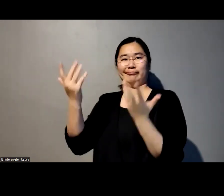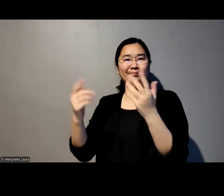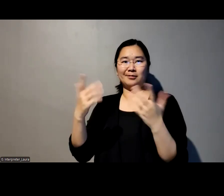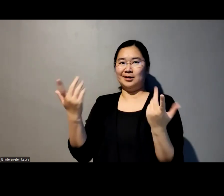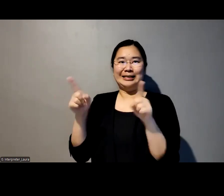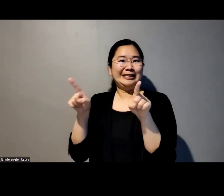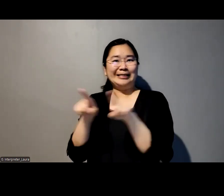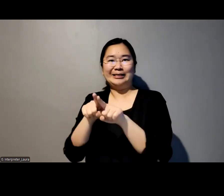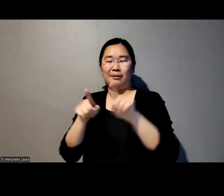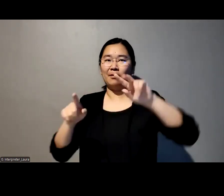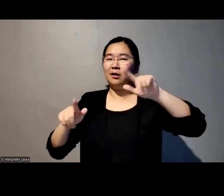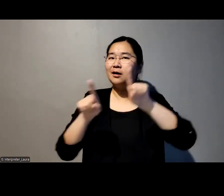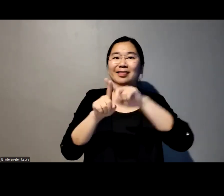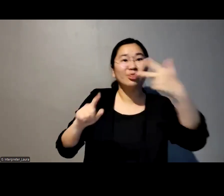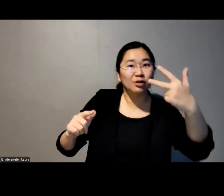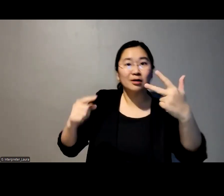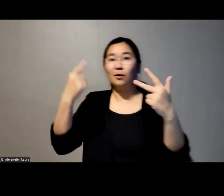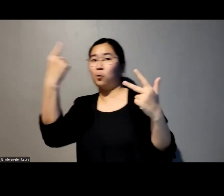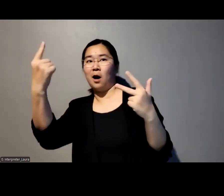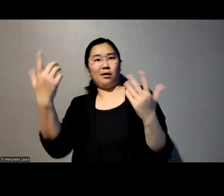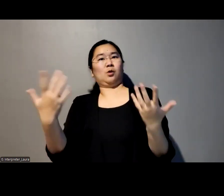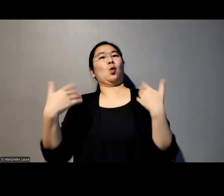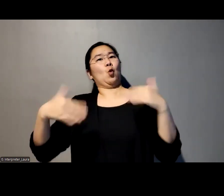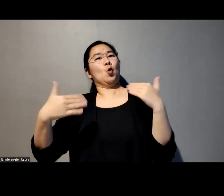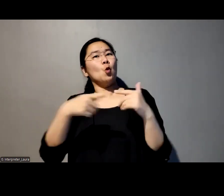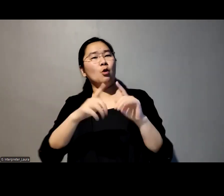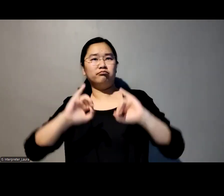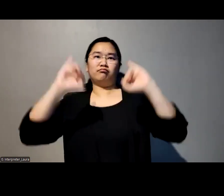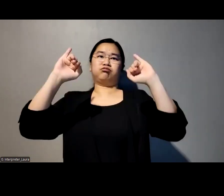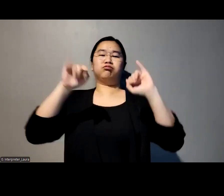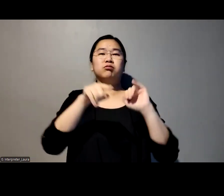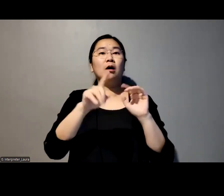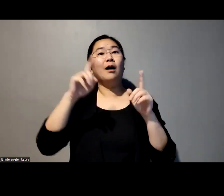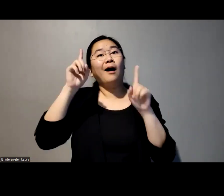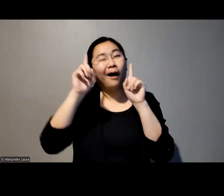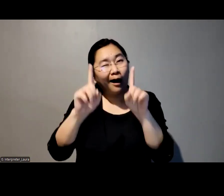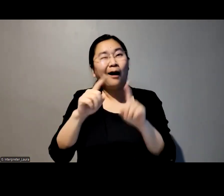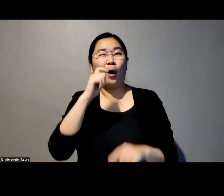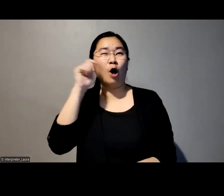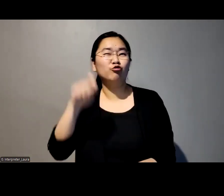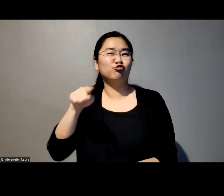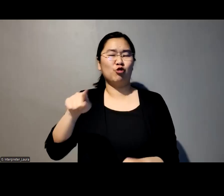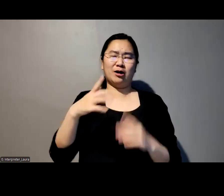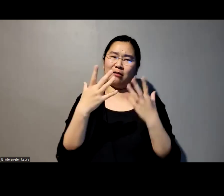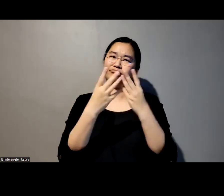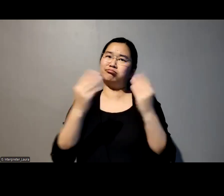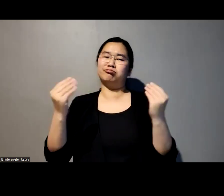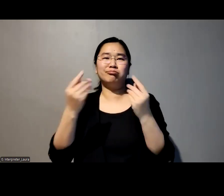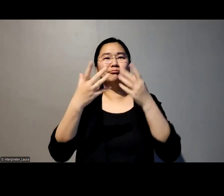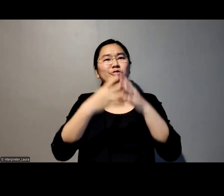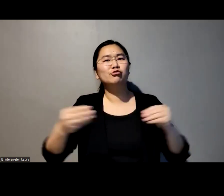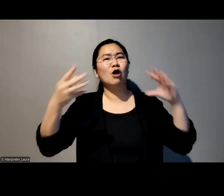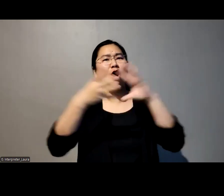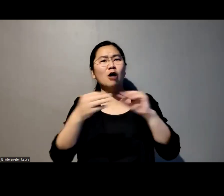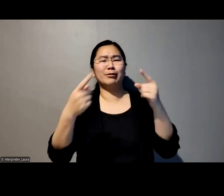hope as civil society that it would accelerate the process of DI for both children and adults. And we also welcomed very much